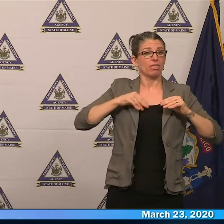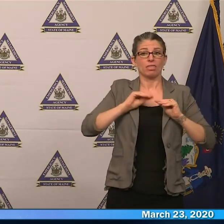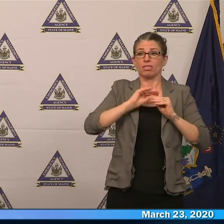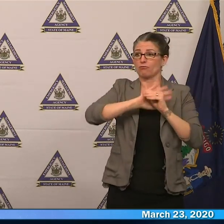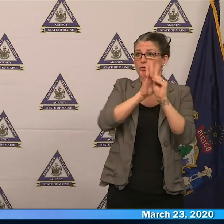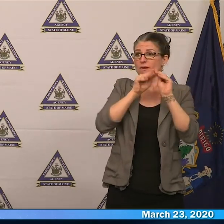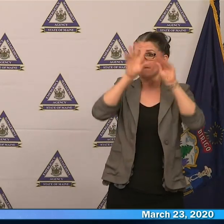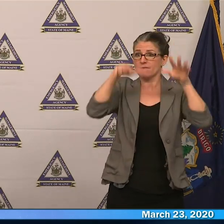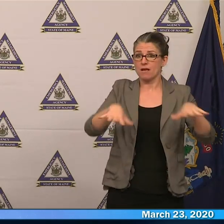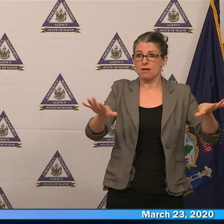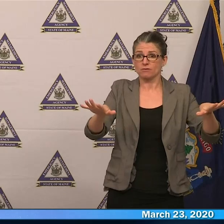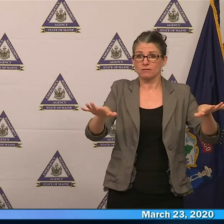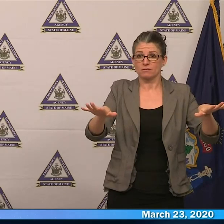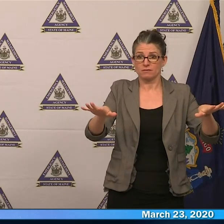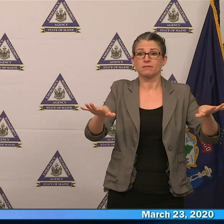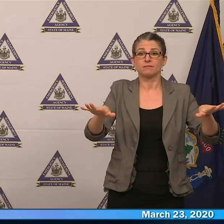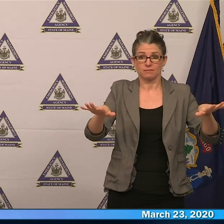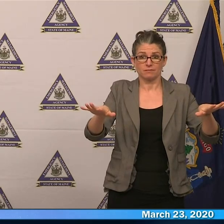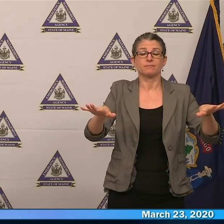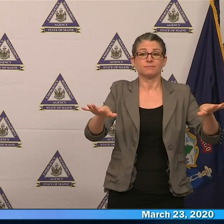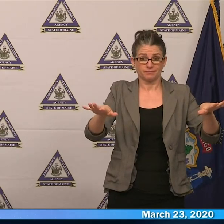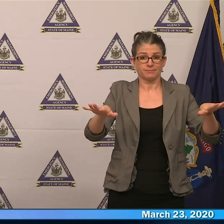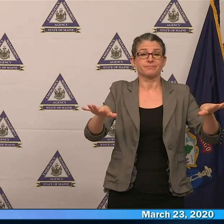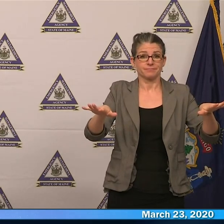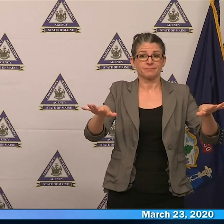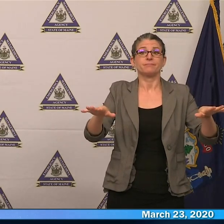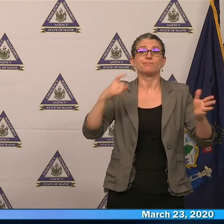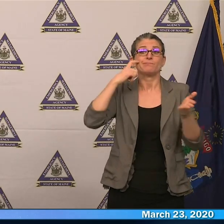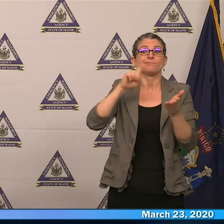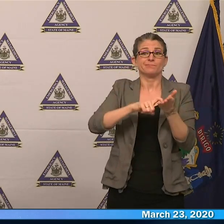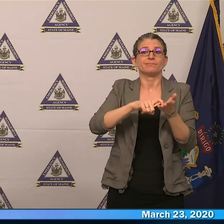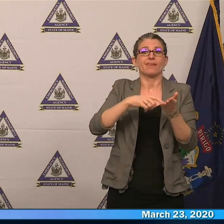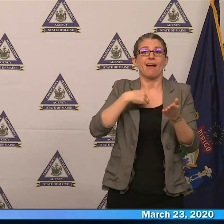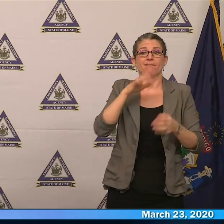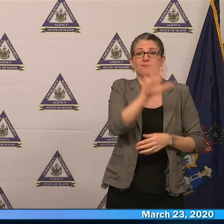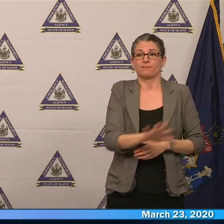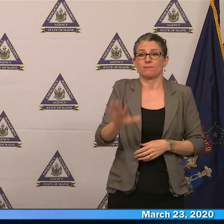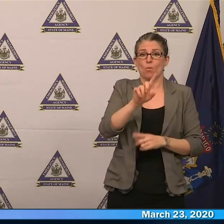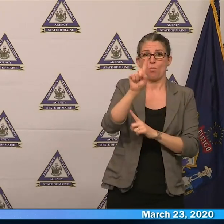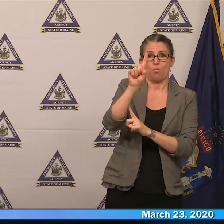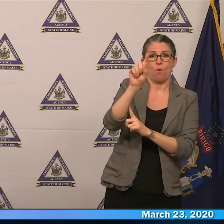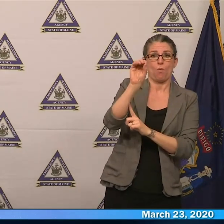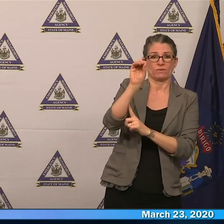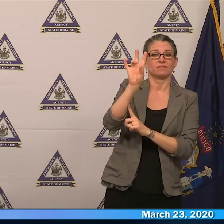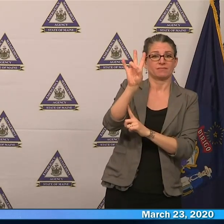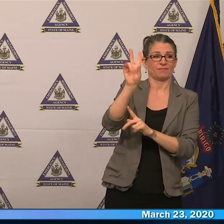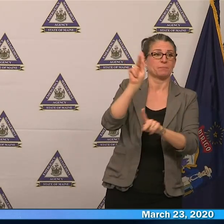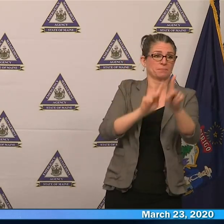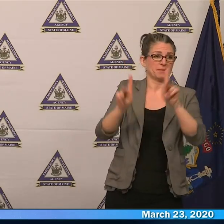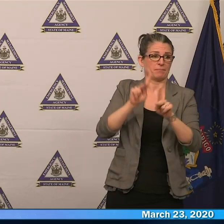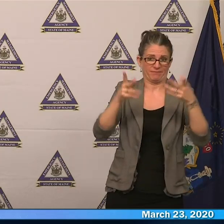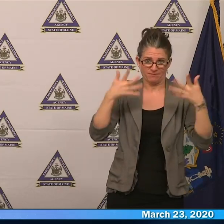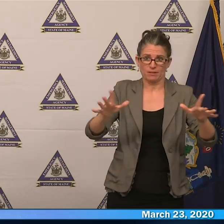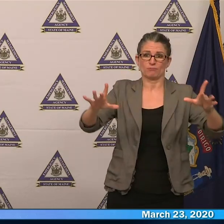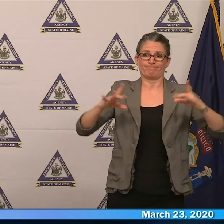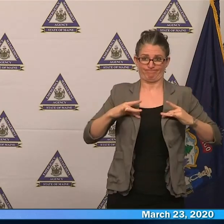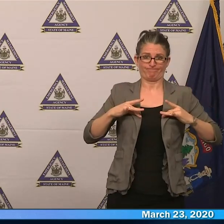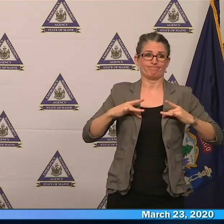Maine CDC is reporting 107 cases of coronavirus across the